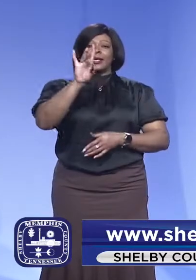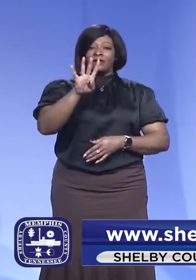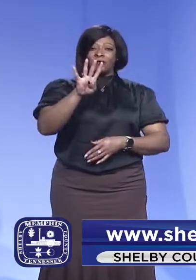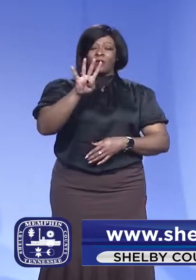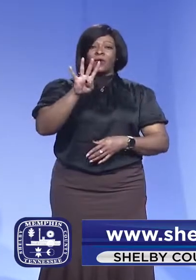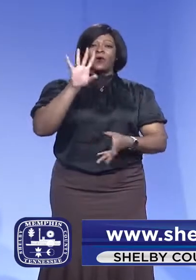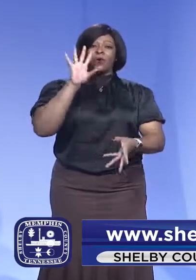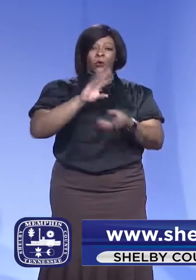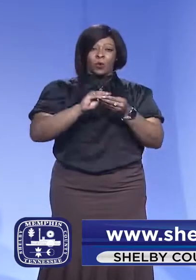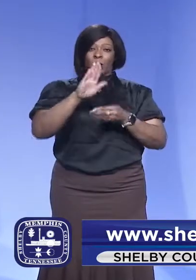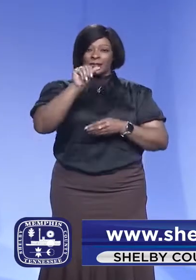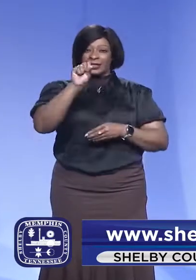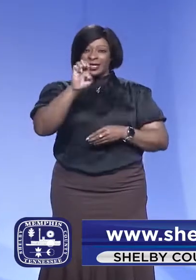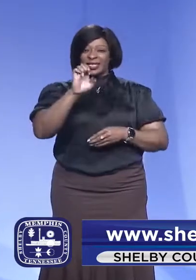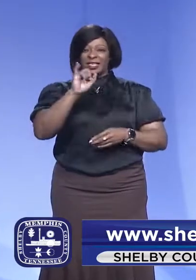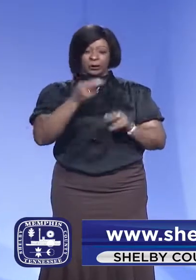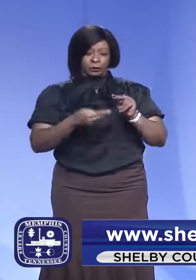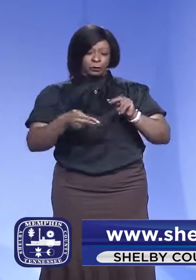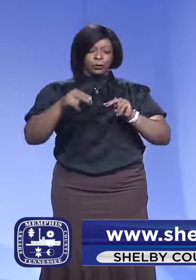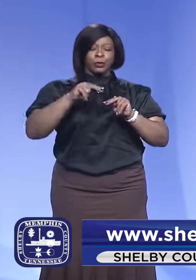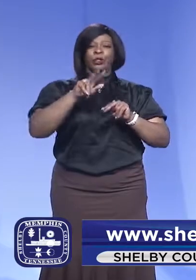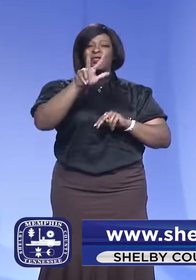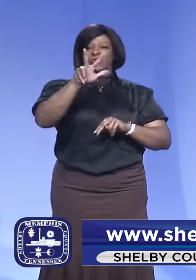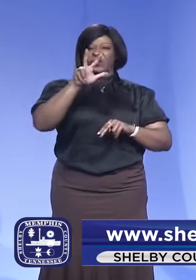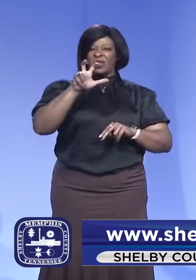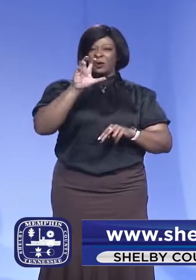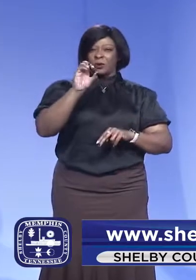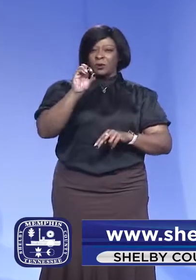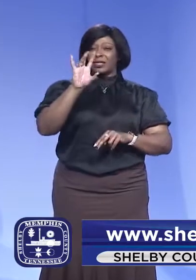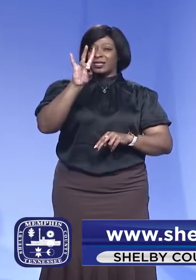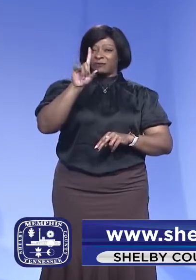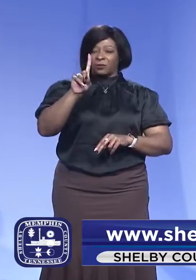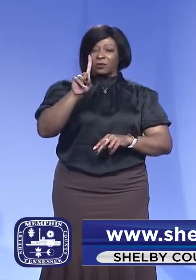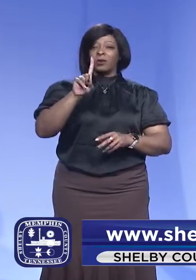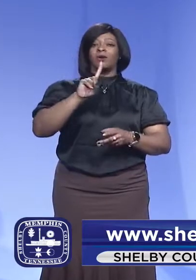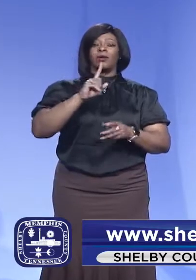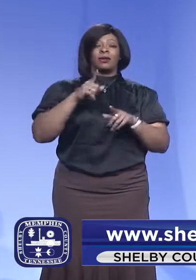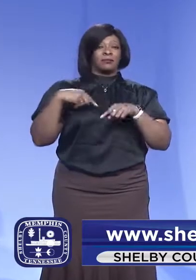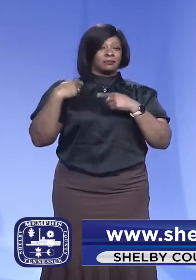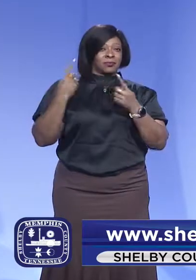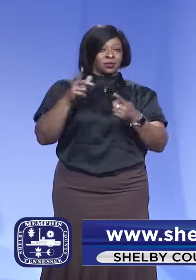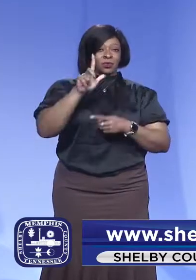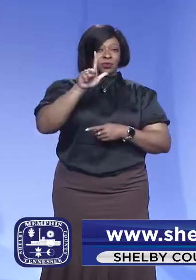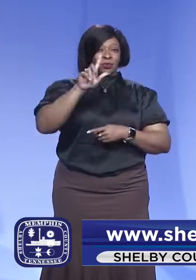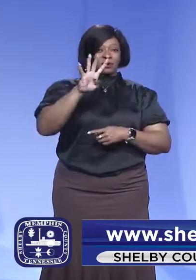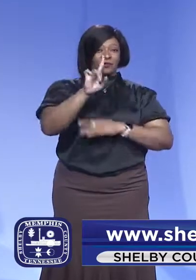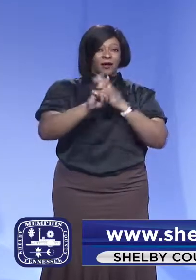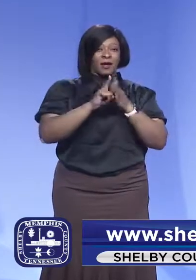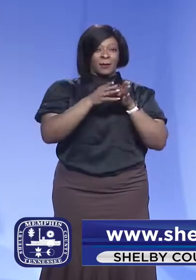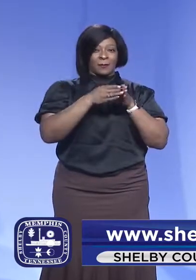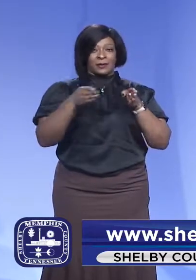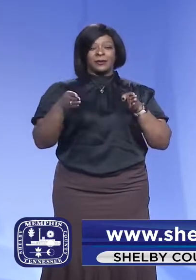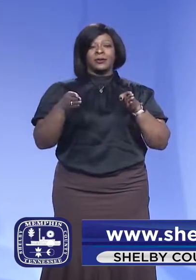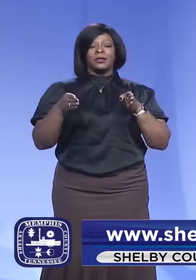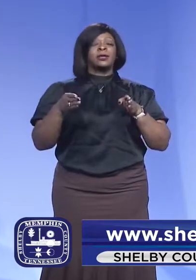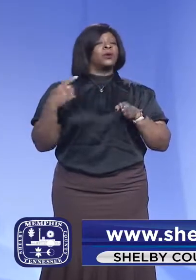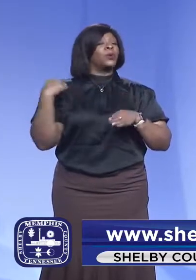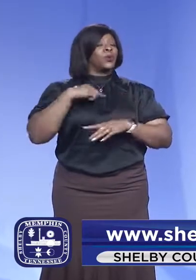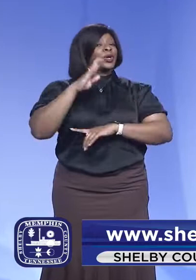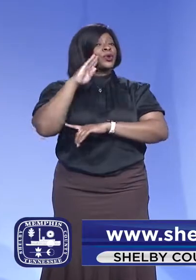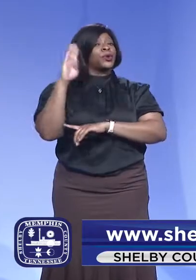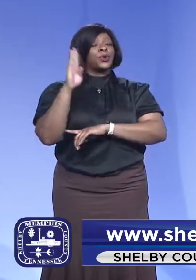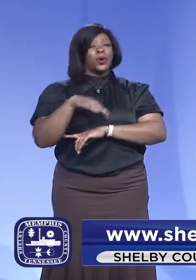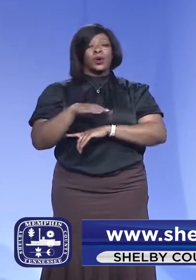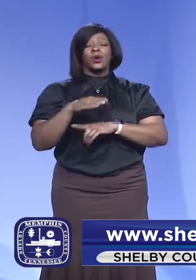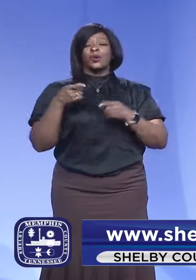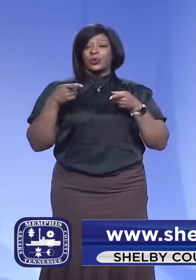66,084 cases. That's an increase of 371 over a 24-hour period. However, we do know that